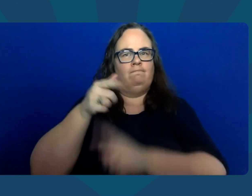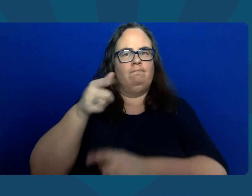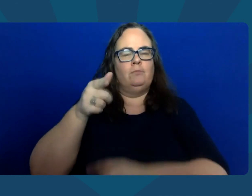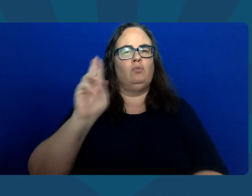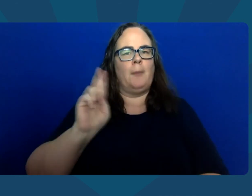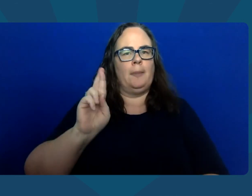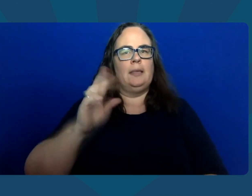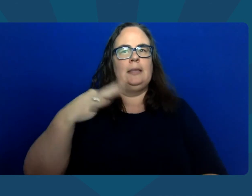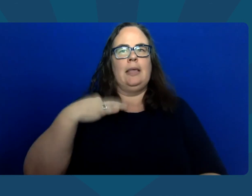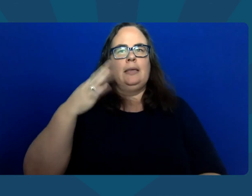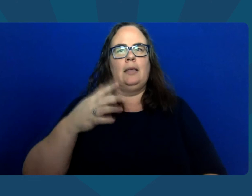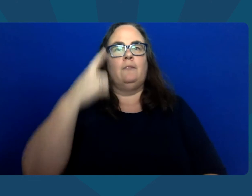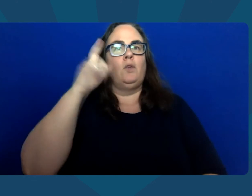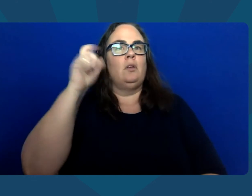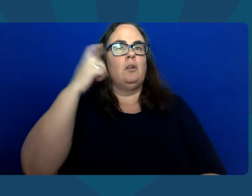won.